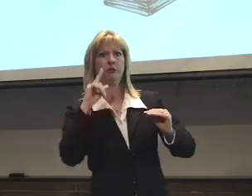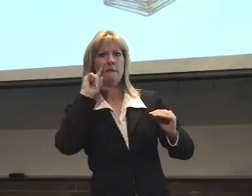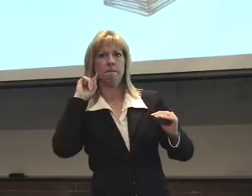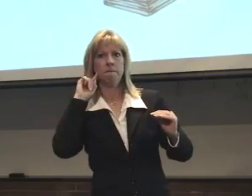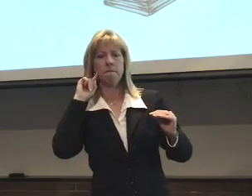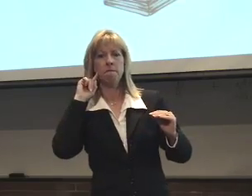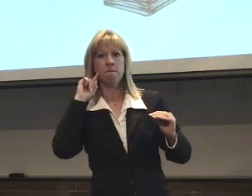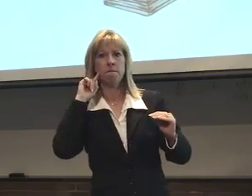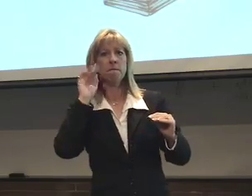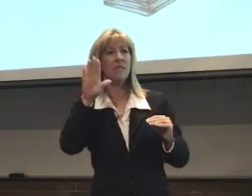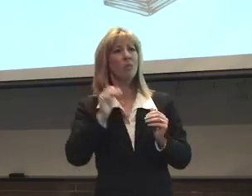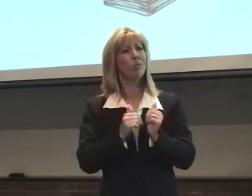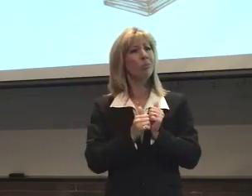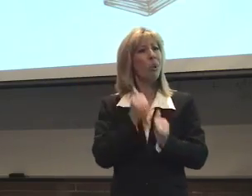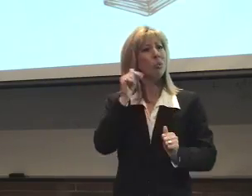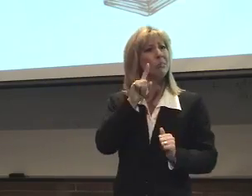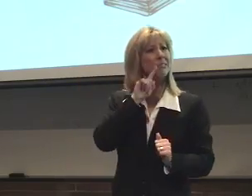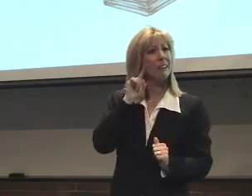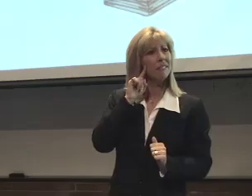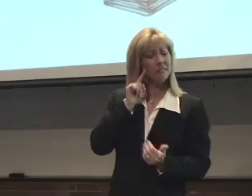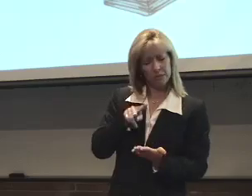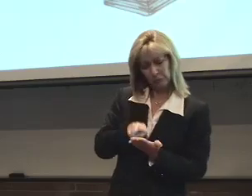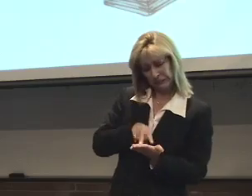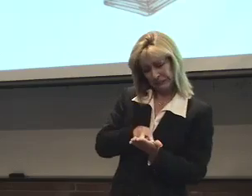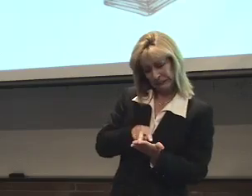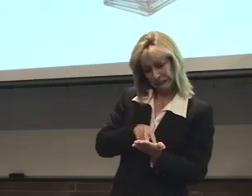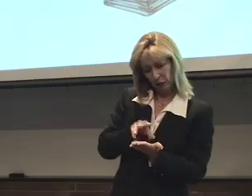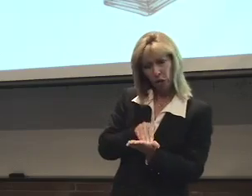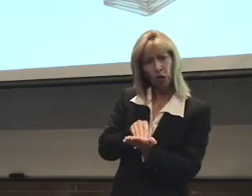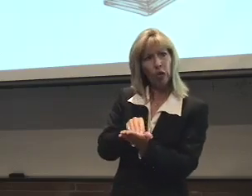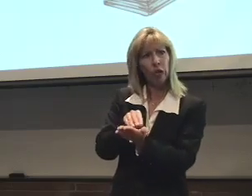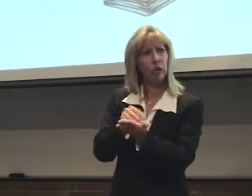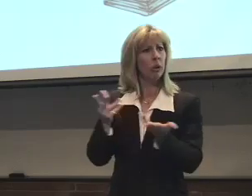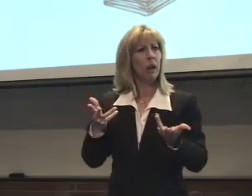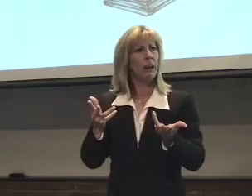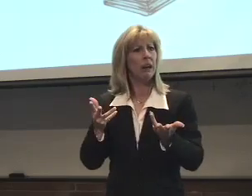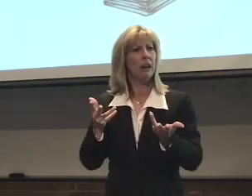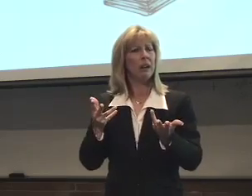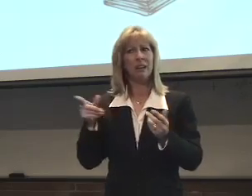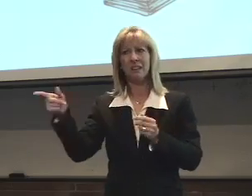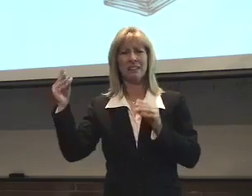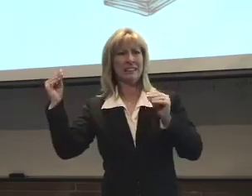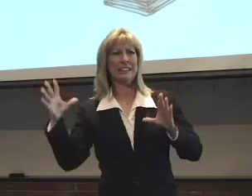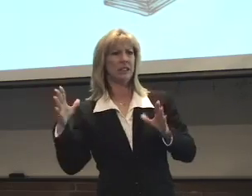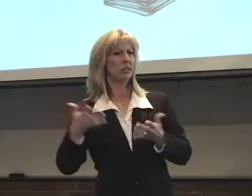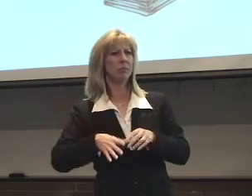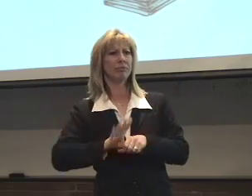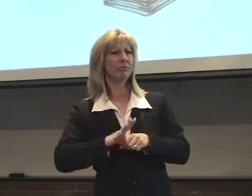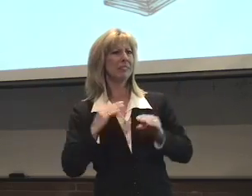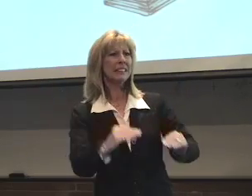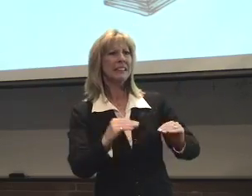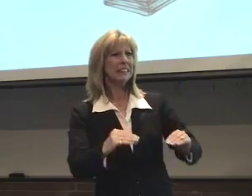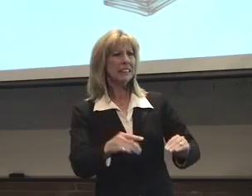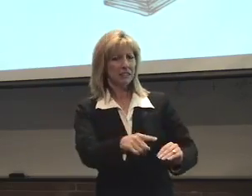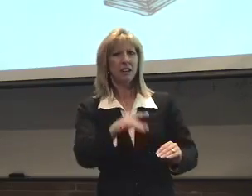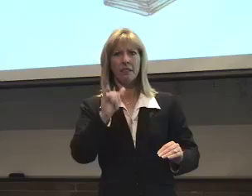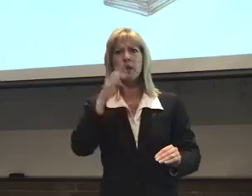children learn to read, they're not going to get the right instruction and they're going to level up. And the final thing is that we don't put enough emphasis